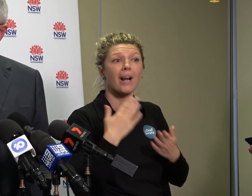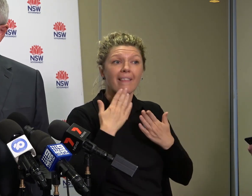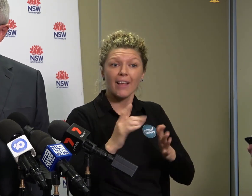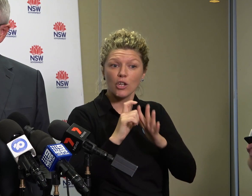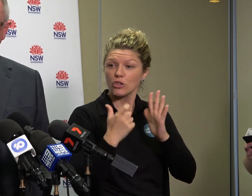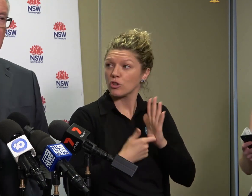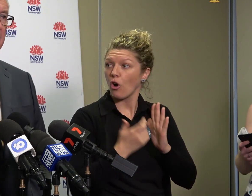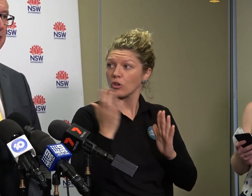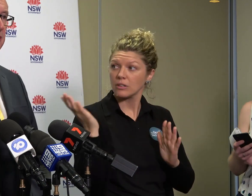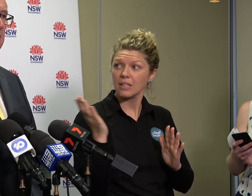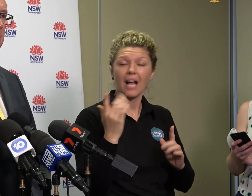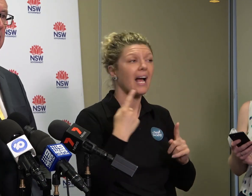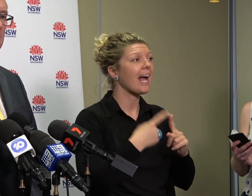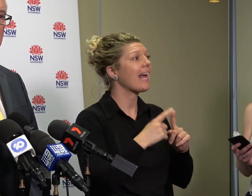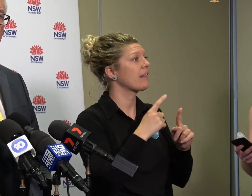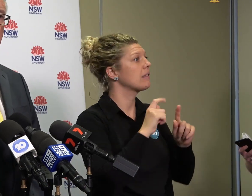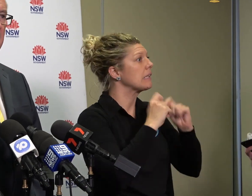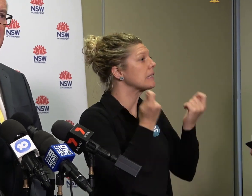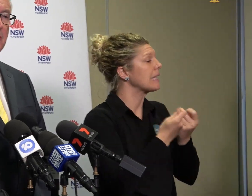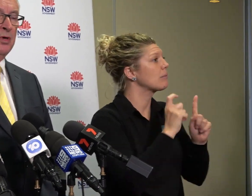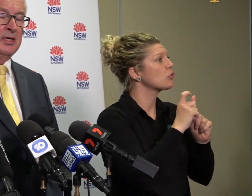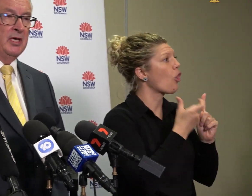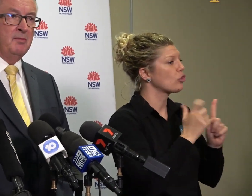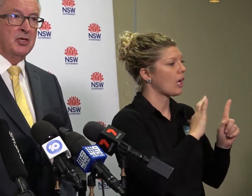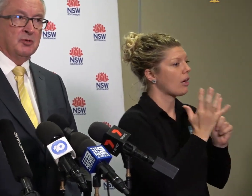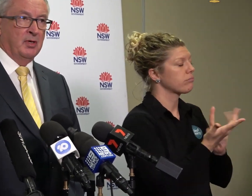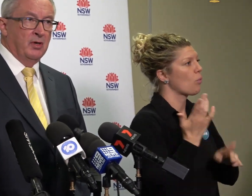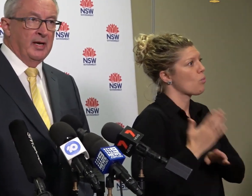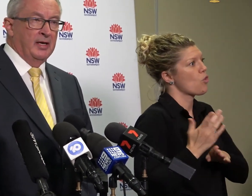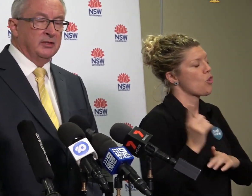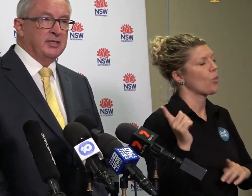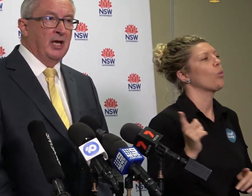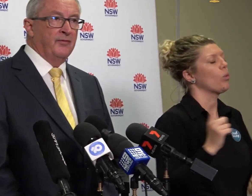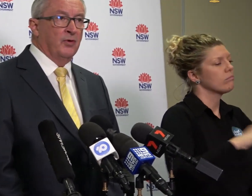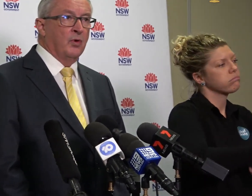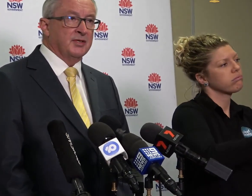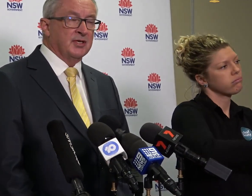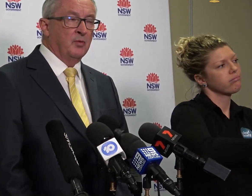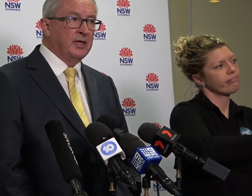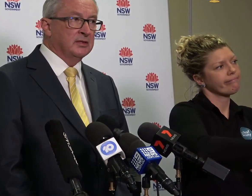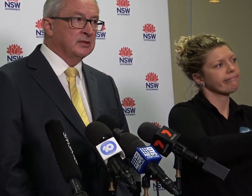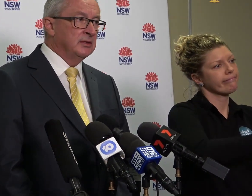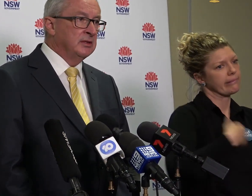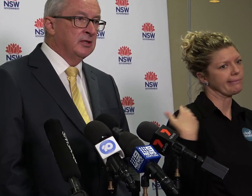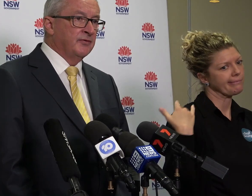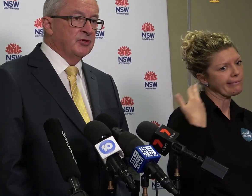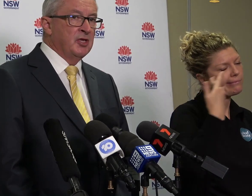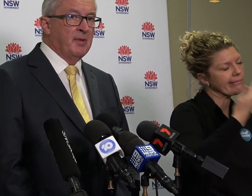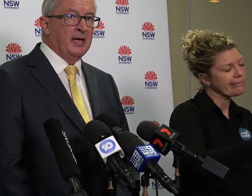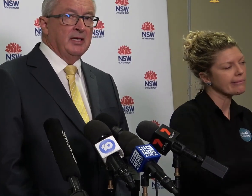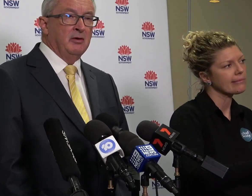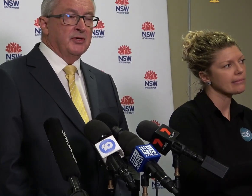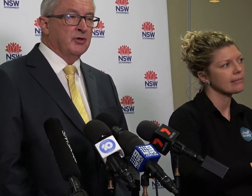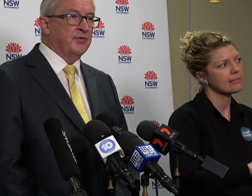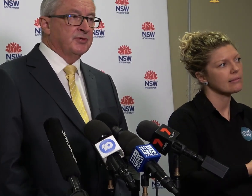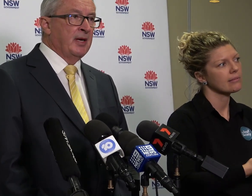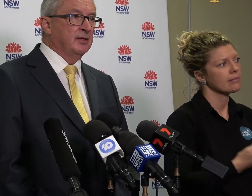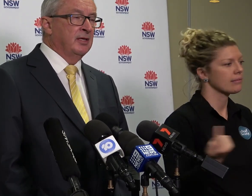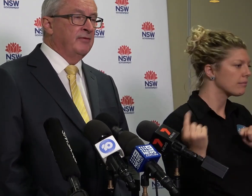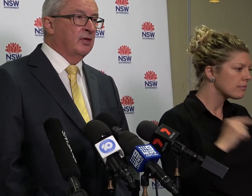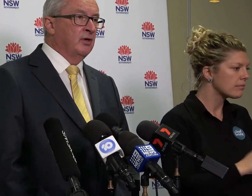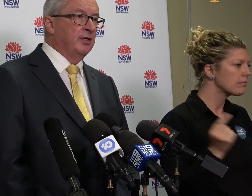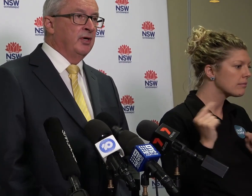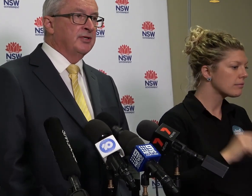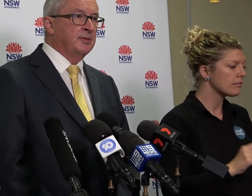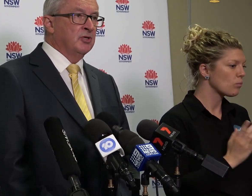Dr. Chant, and her team, who have been working immeasurably long hours now for quite some weeks. I've seen them back in here in this office back